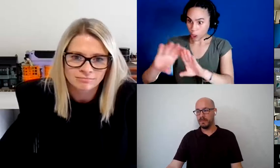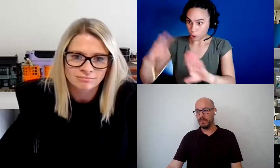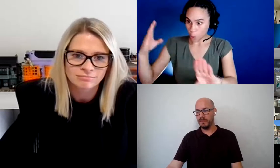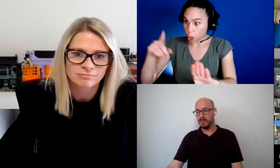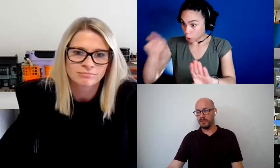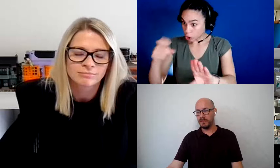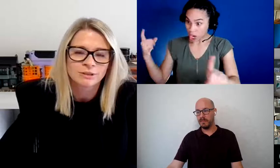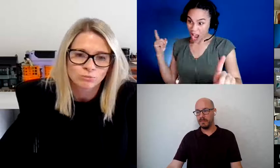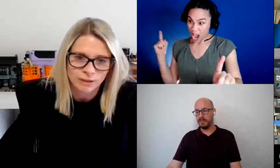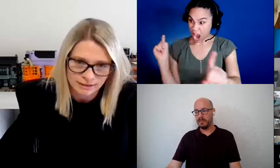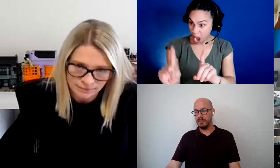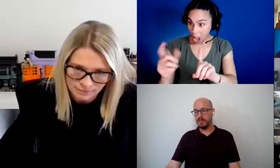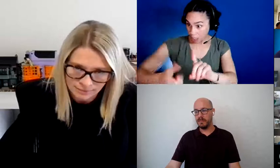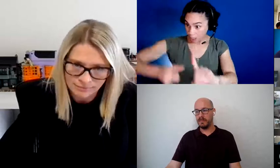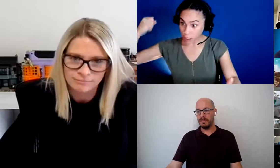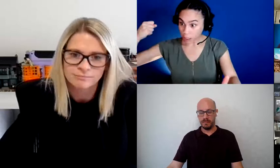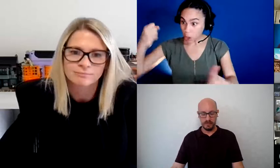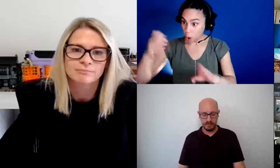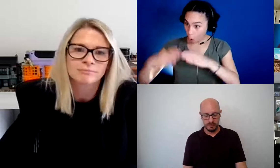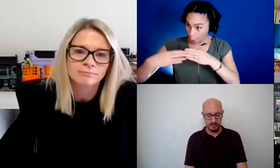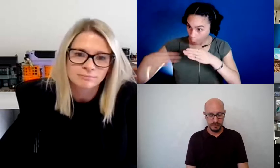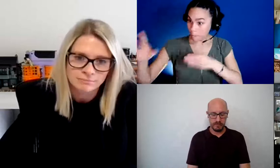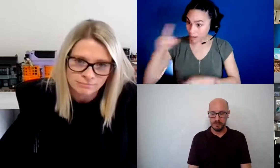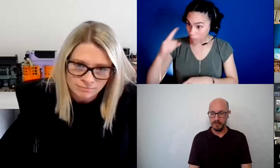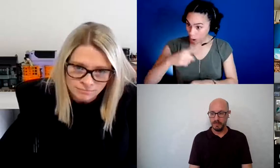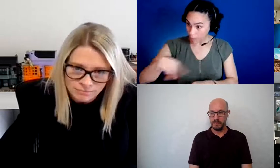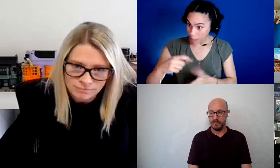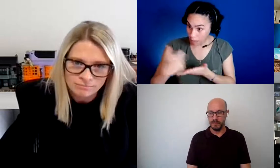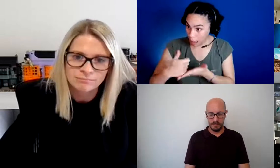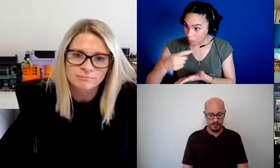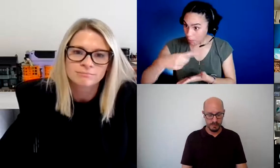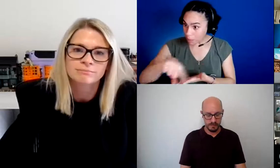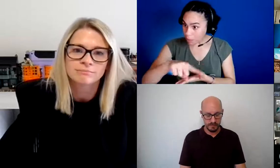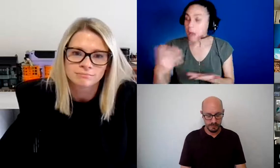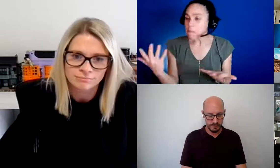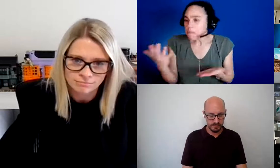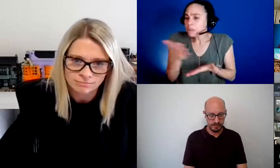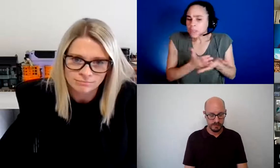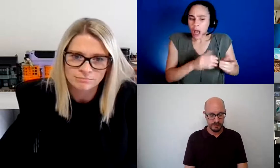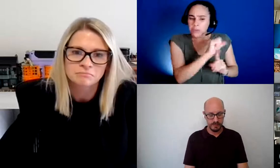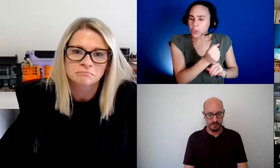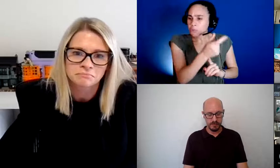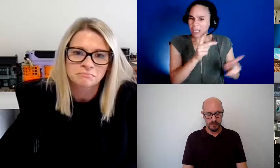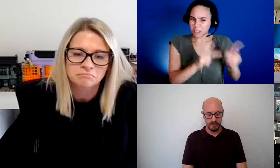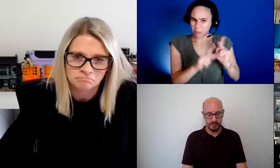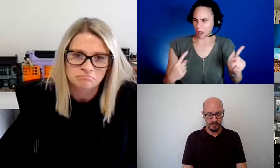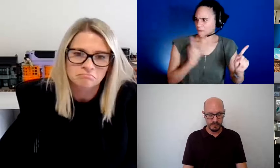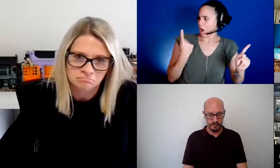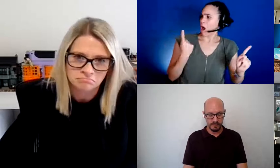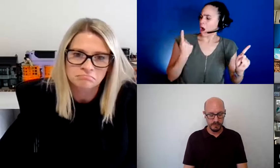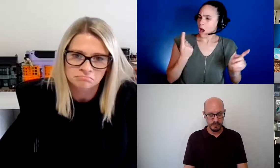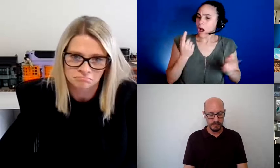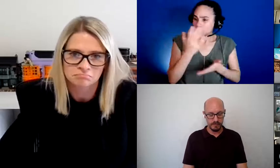If someone is, and so, and then in some cases you do it, people get offended. Some people appreciate the help.